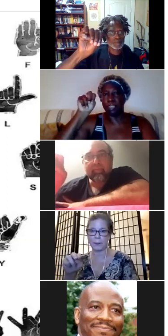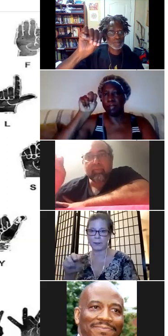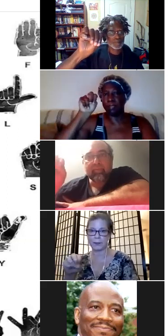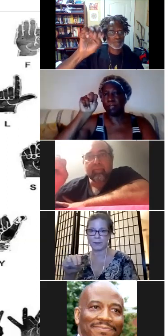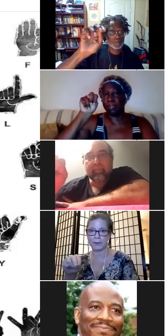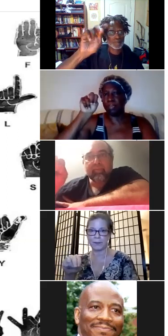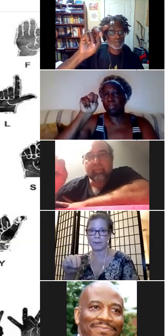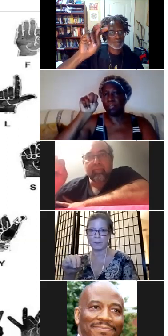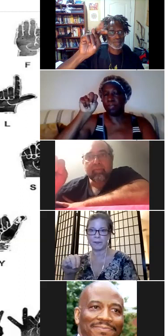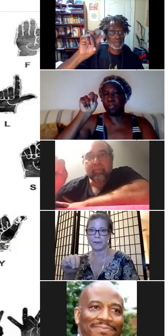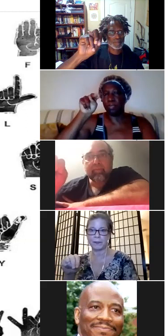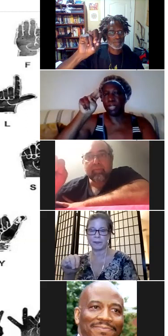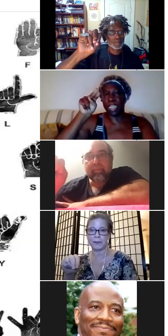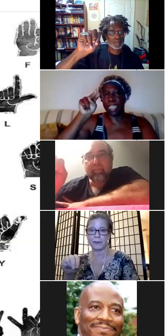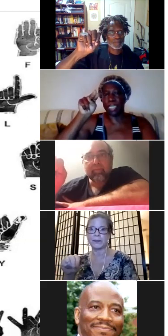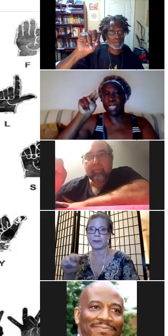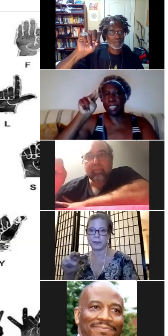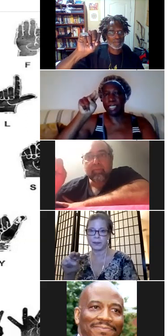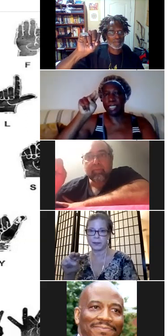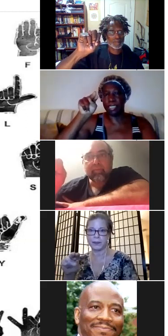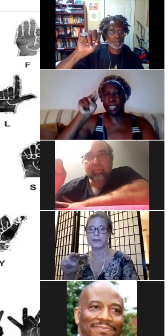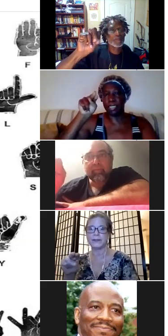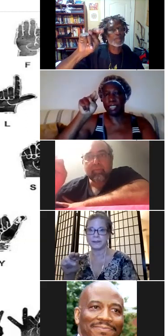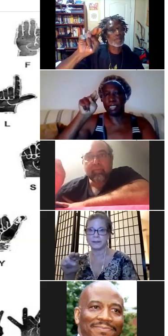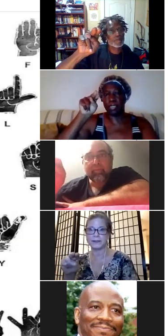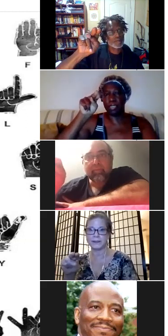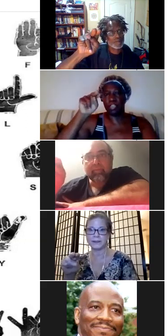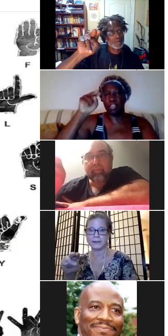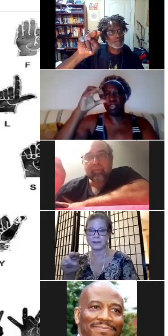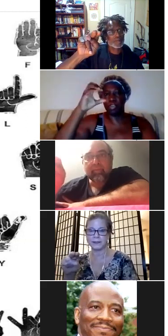N, or N,